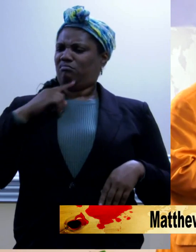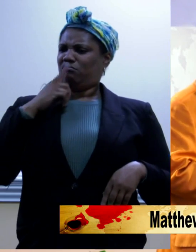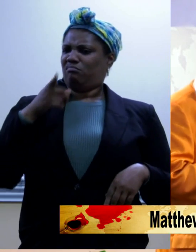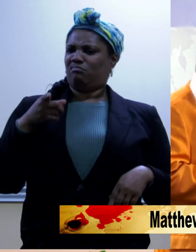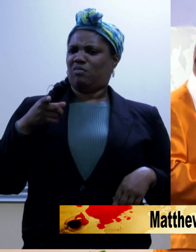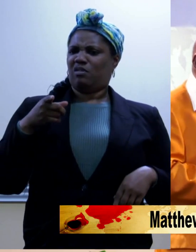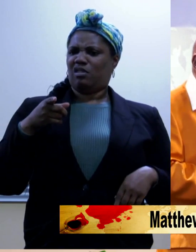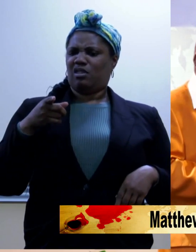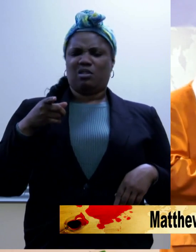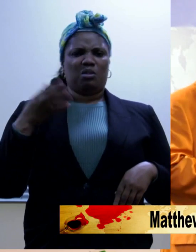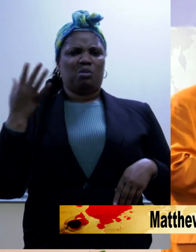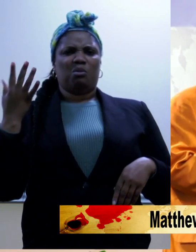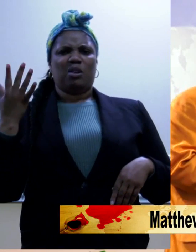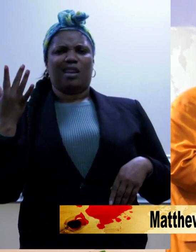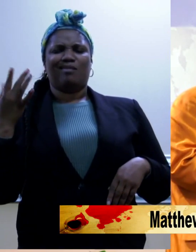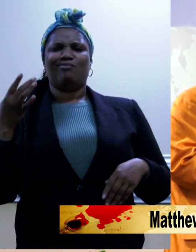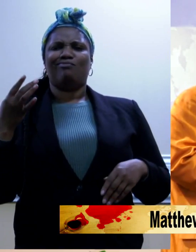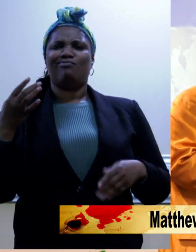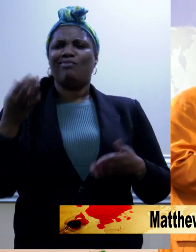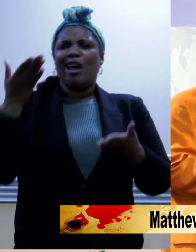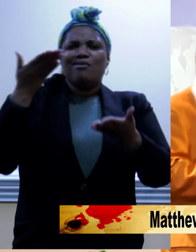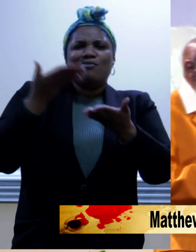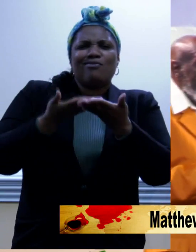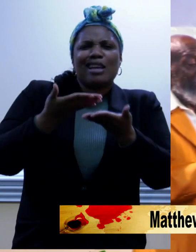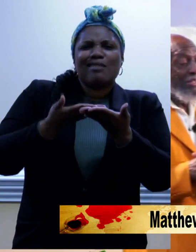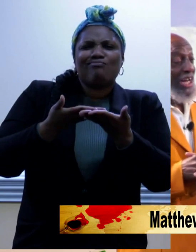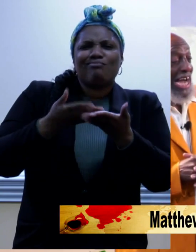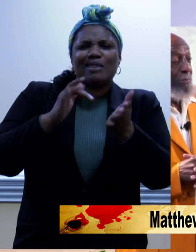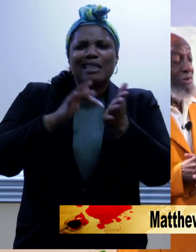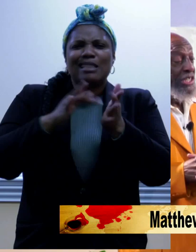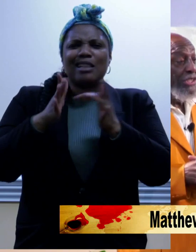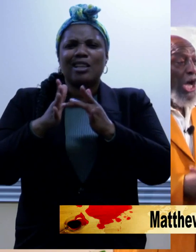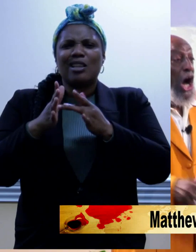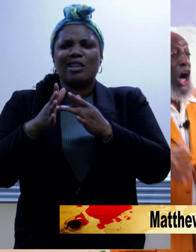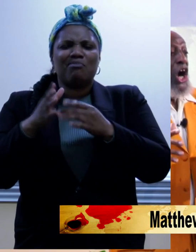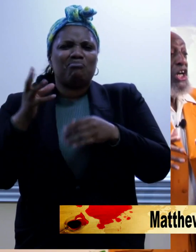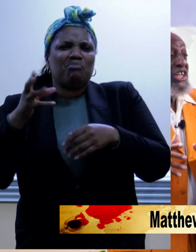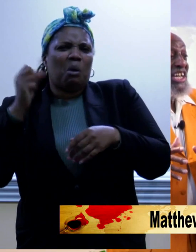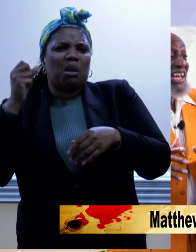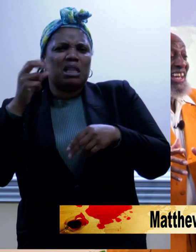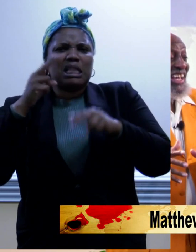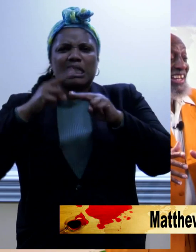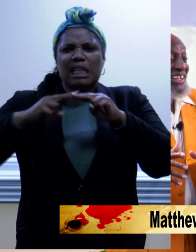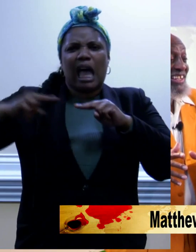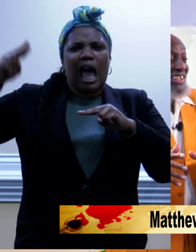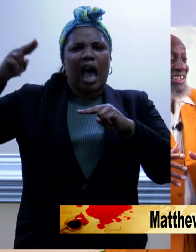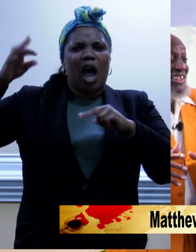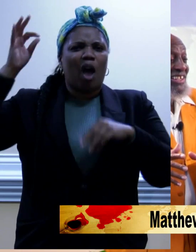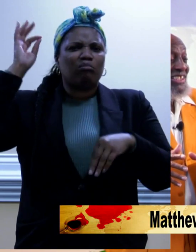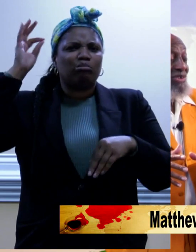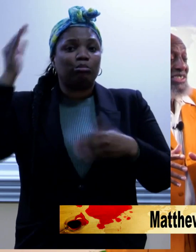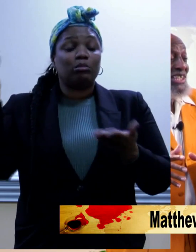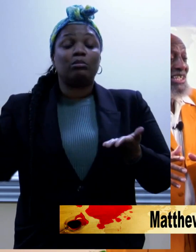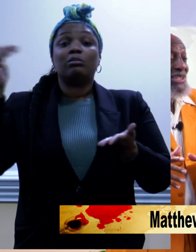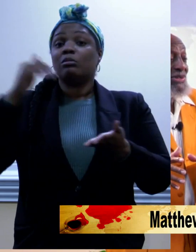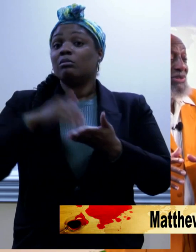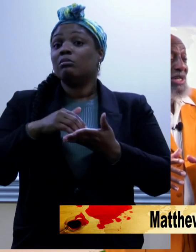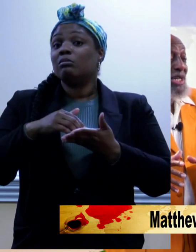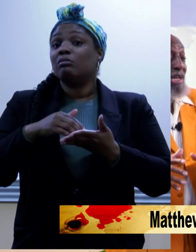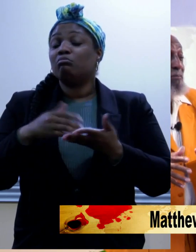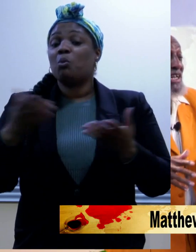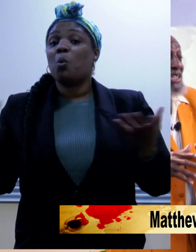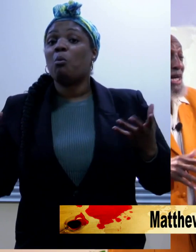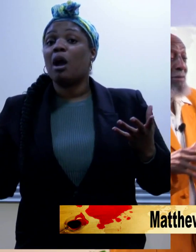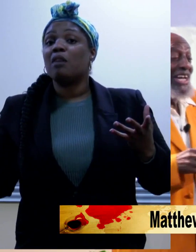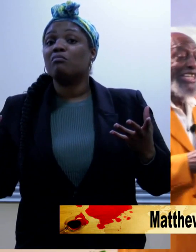Eat. In fact, Jesus was about to become the high priest again. So what did he do?